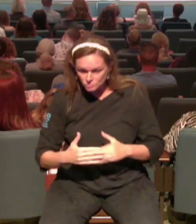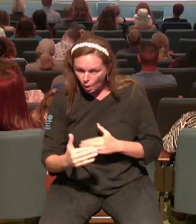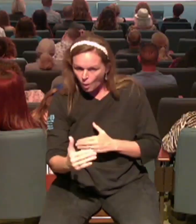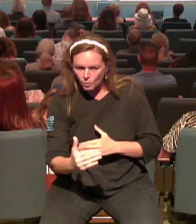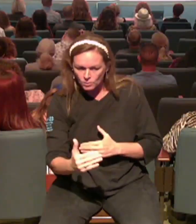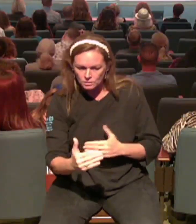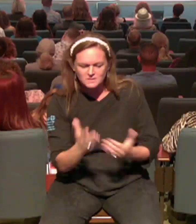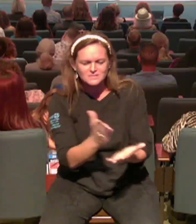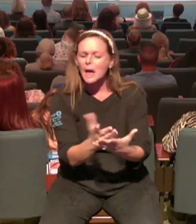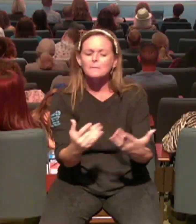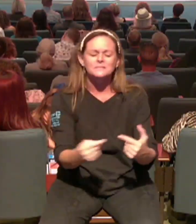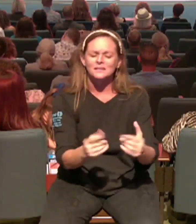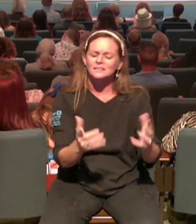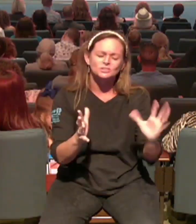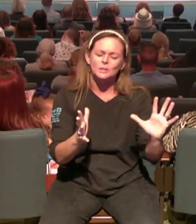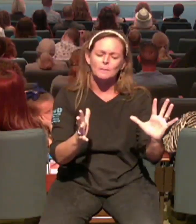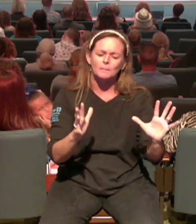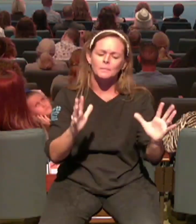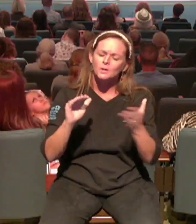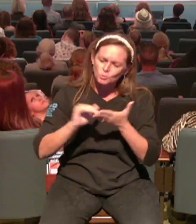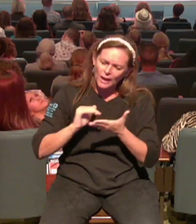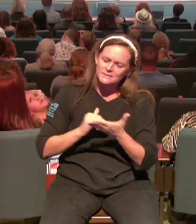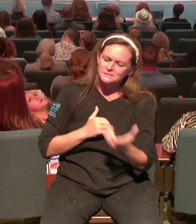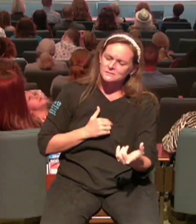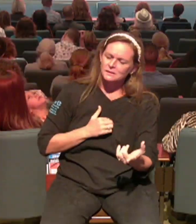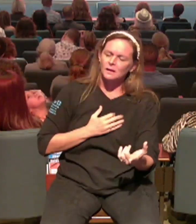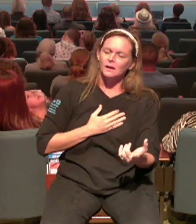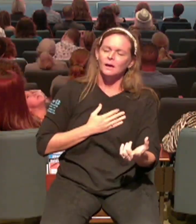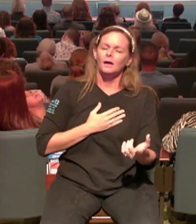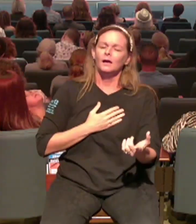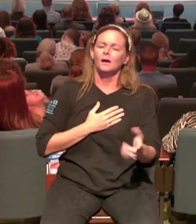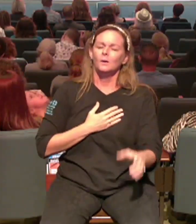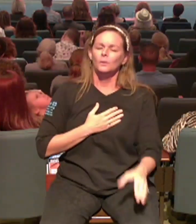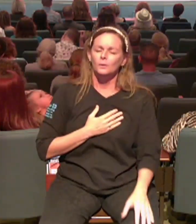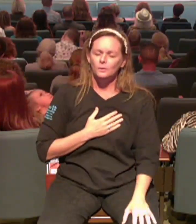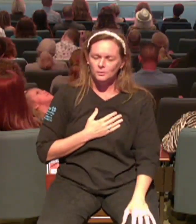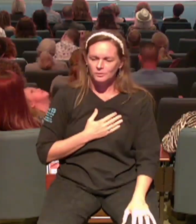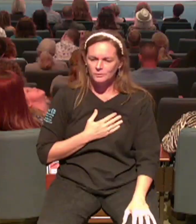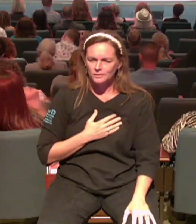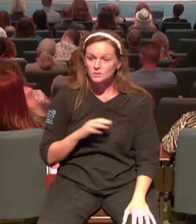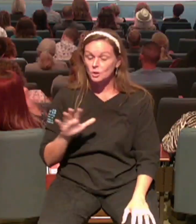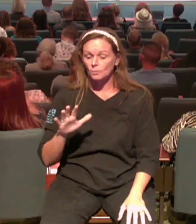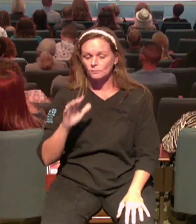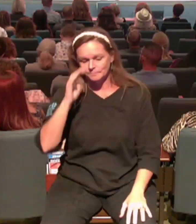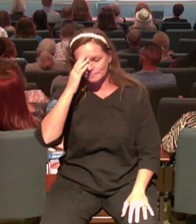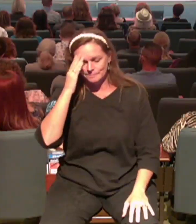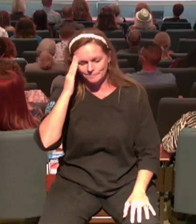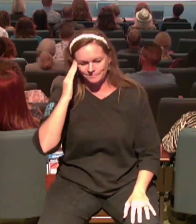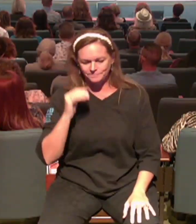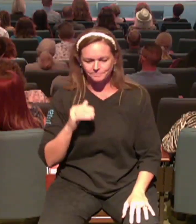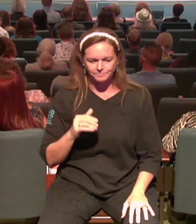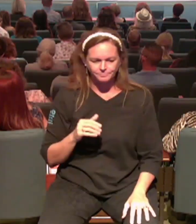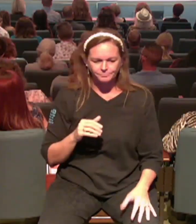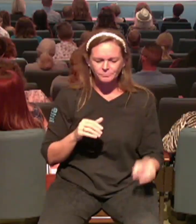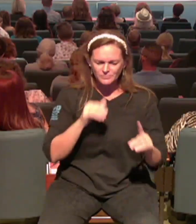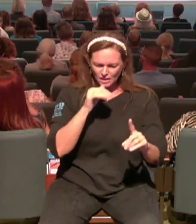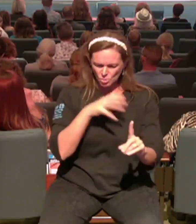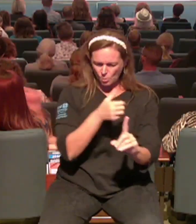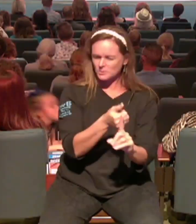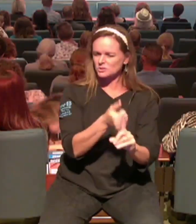Go and sin no more. He shows her grace. Who was this woman? You know, we don't know that much about this woman. We don't know her